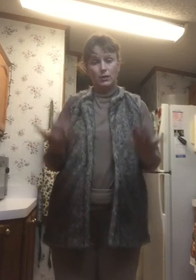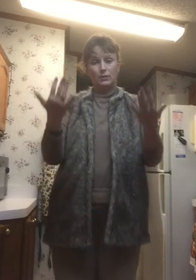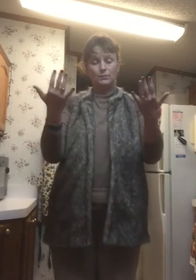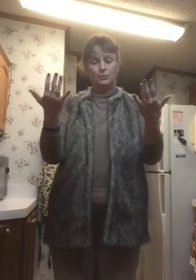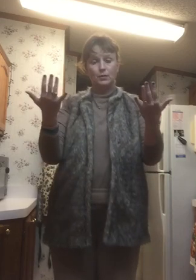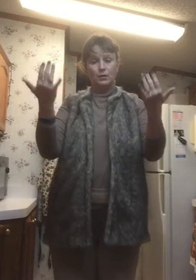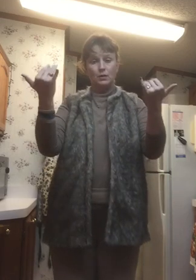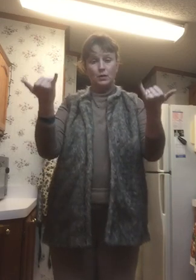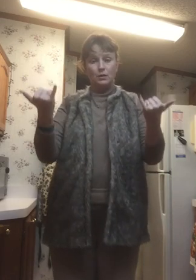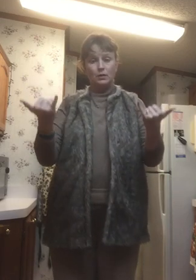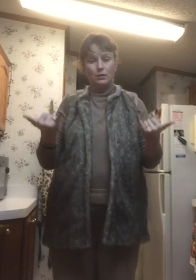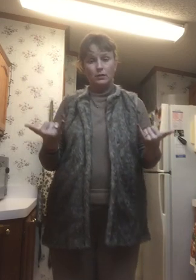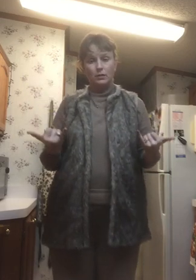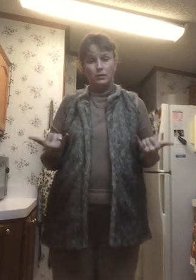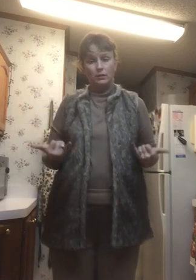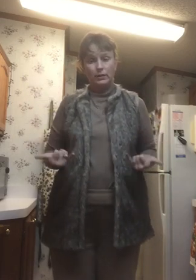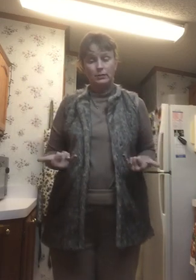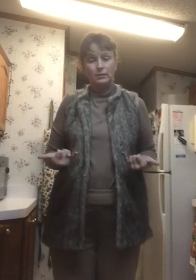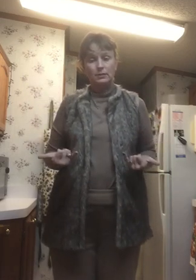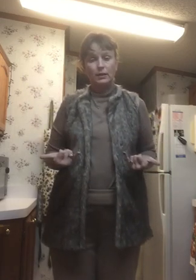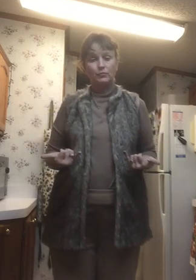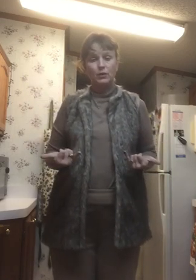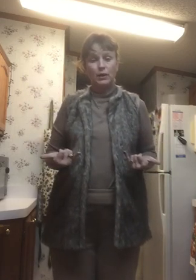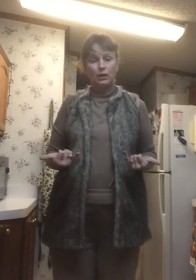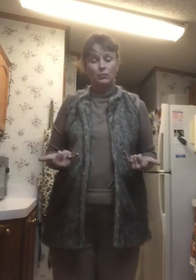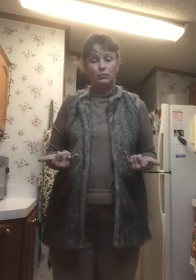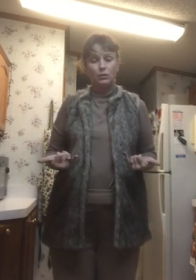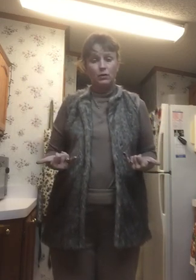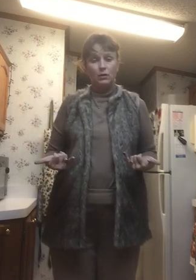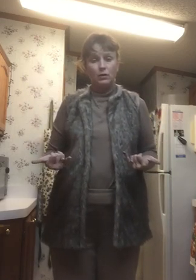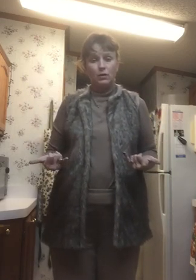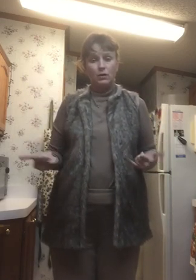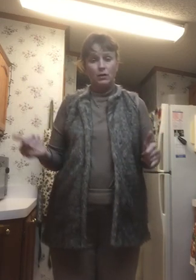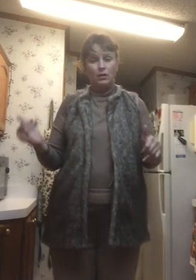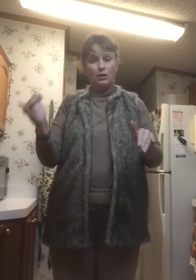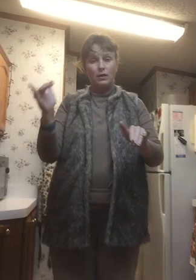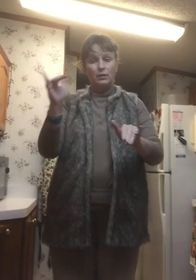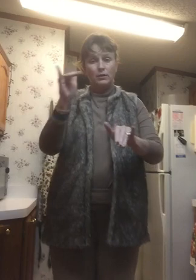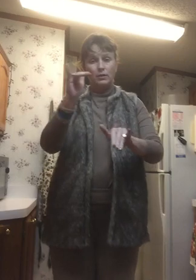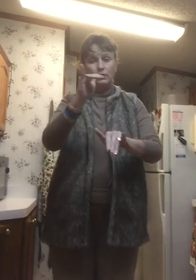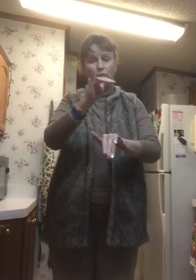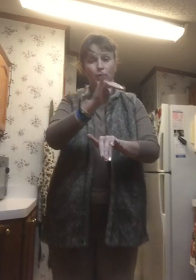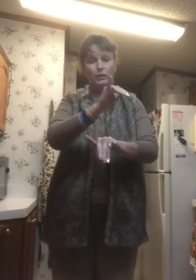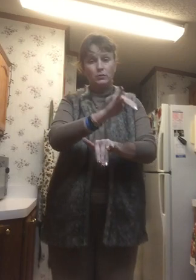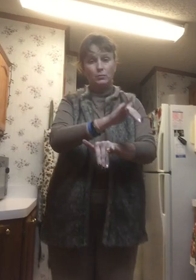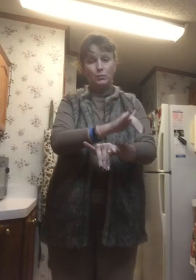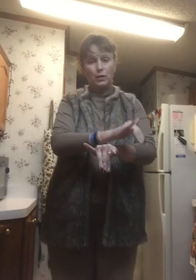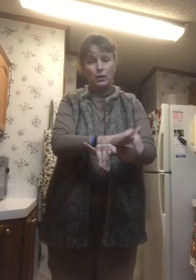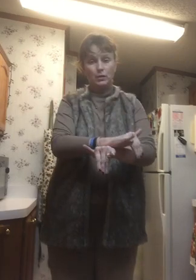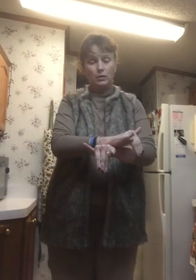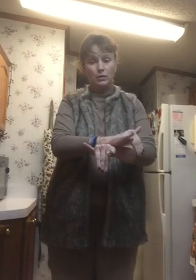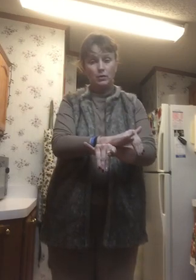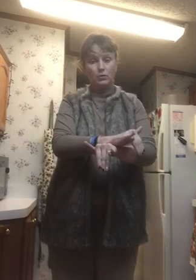okay? That's the sign for now. And then you're going to bring